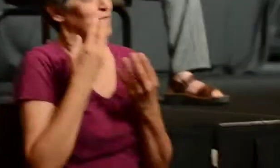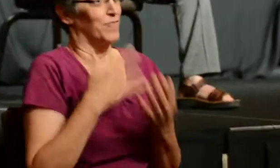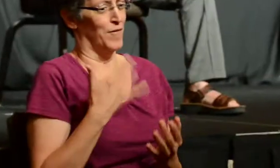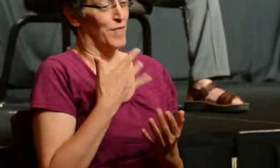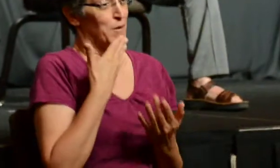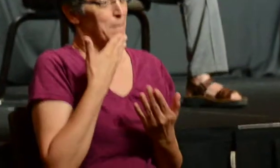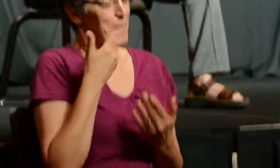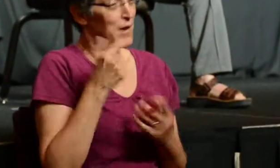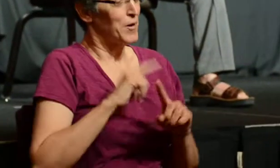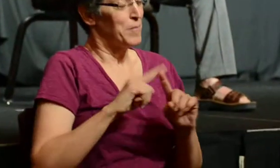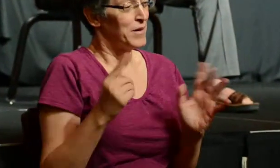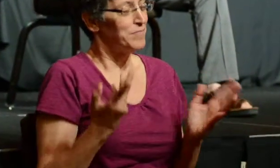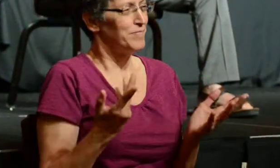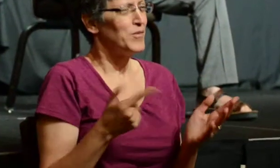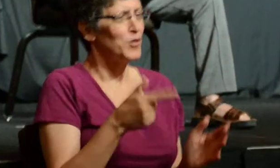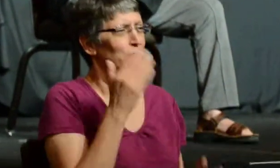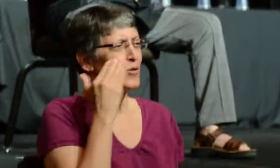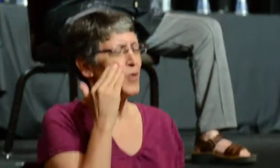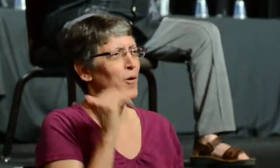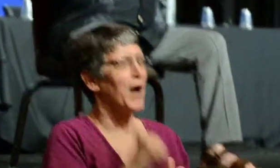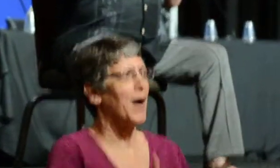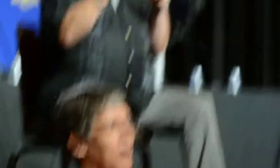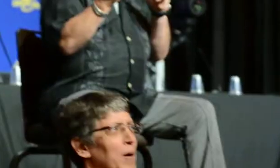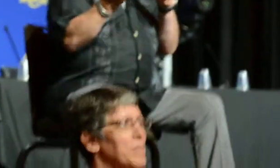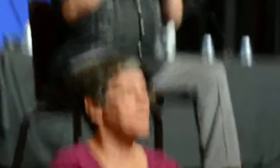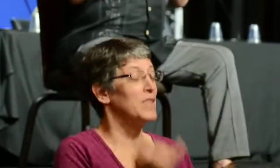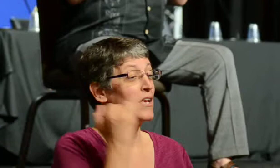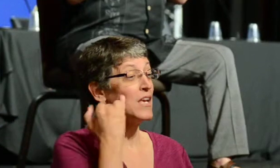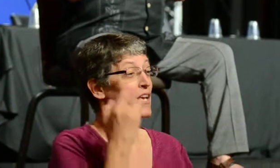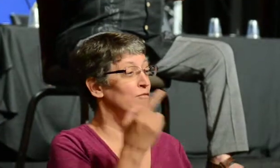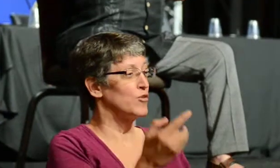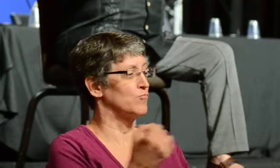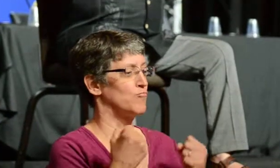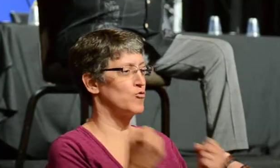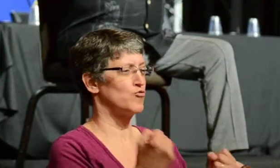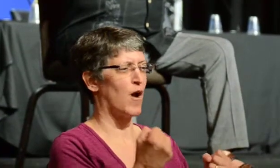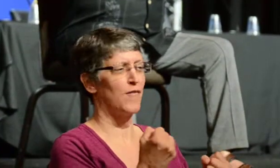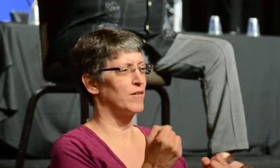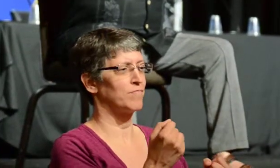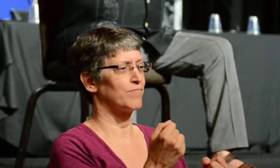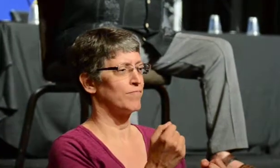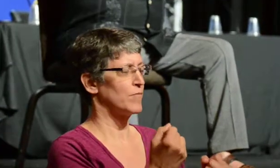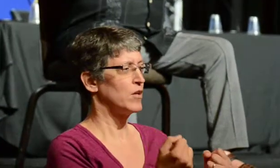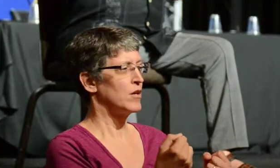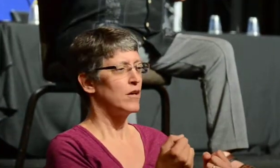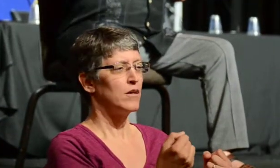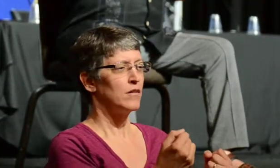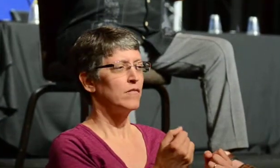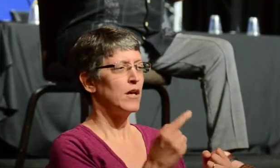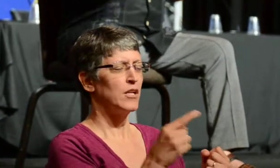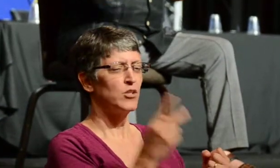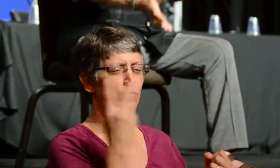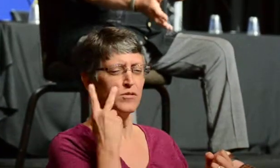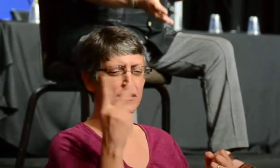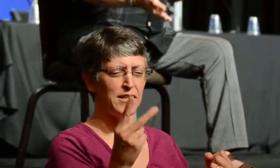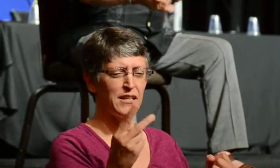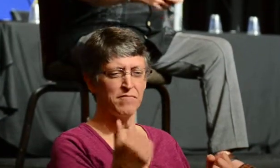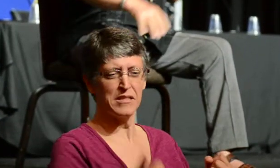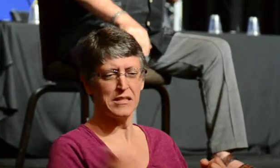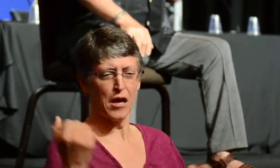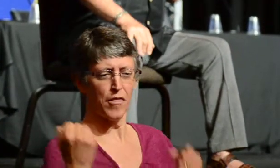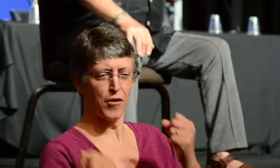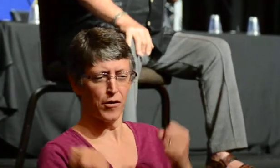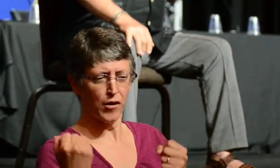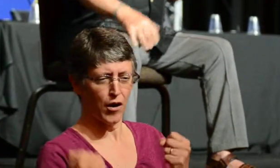keep meeting, you know how if you're driving a certain car and you keep seeing that car coming at you, not because you're so aware